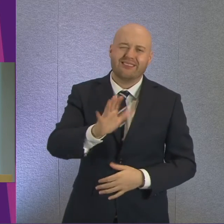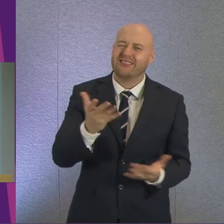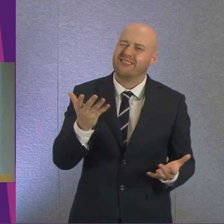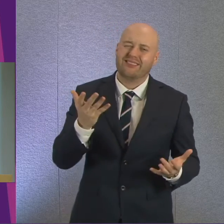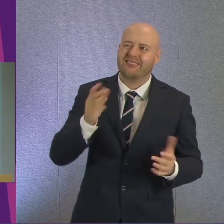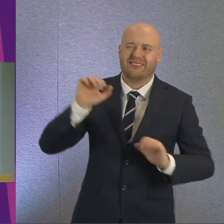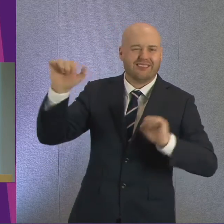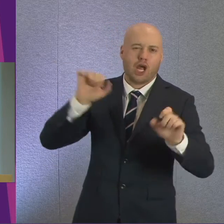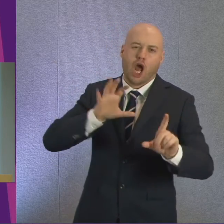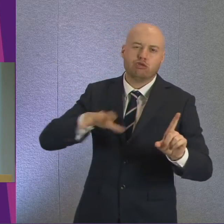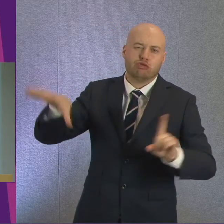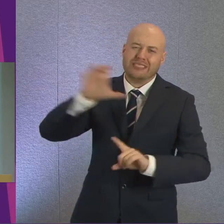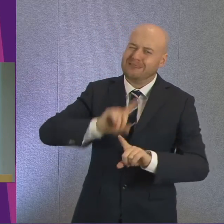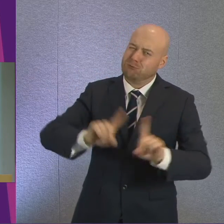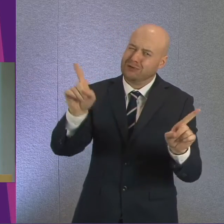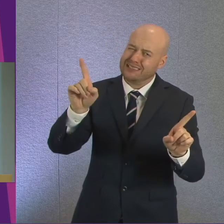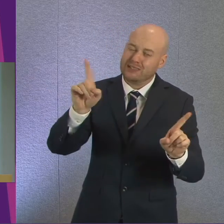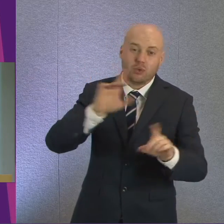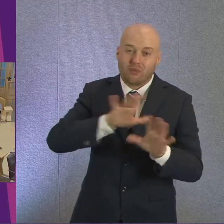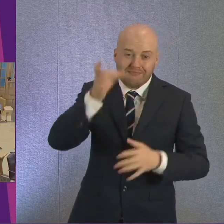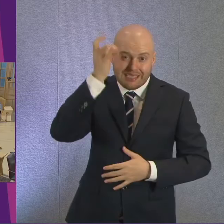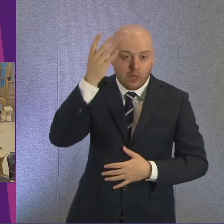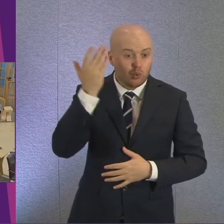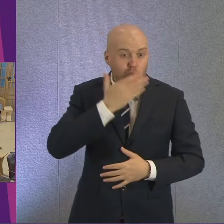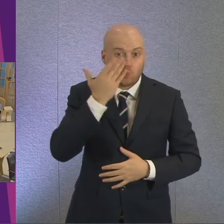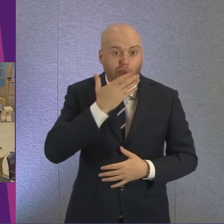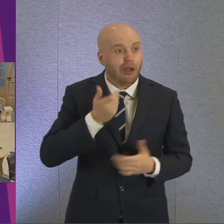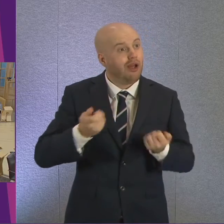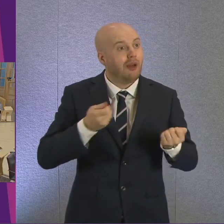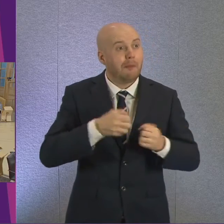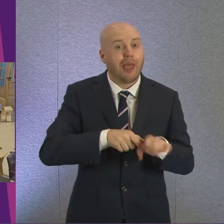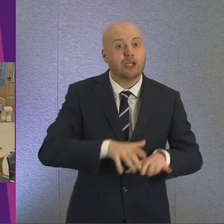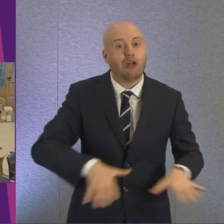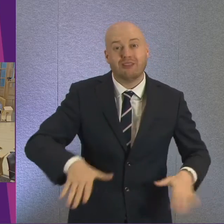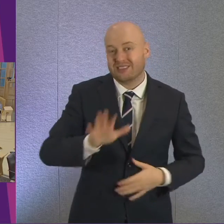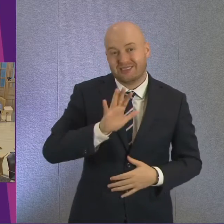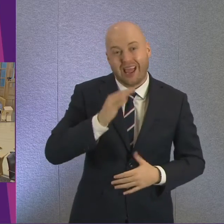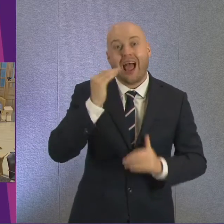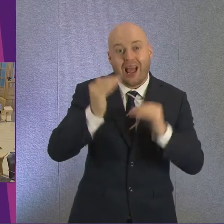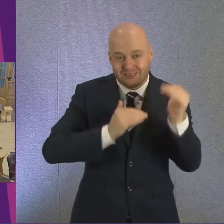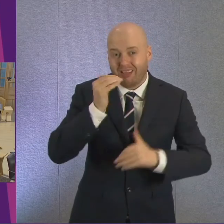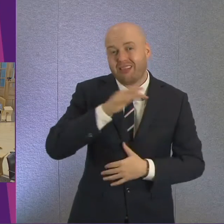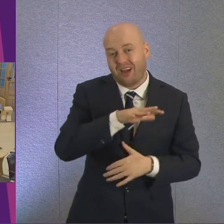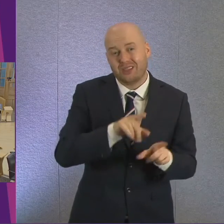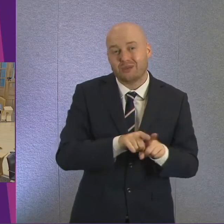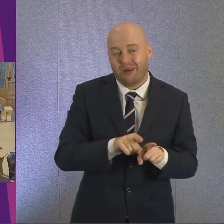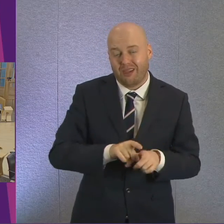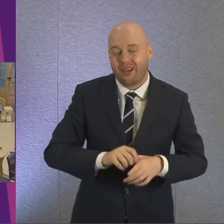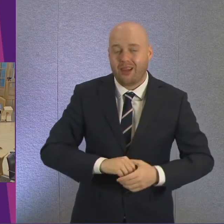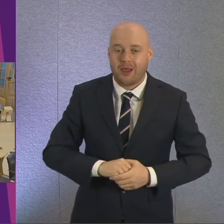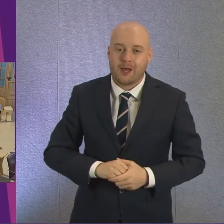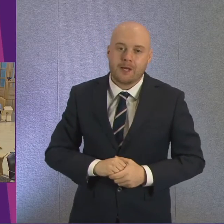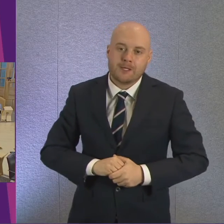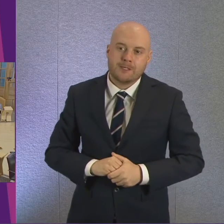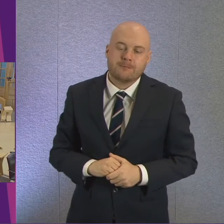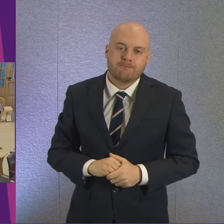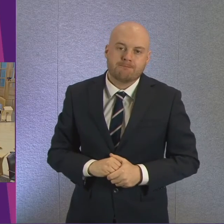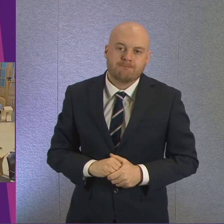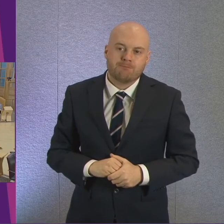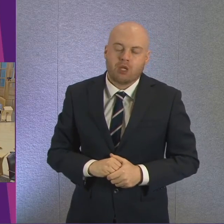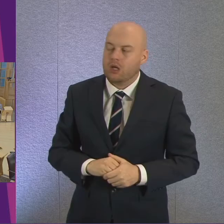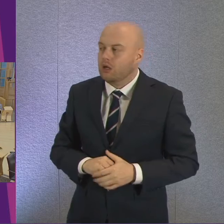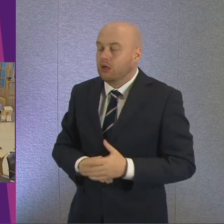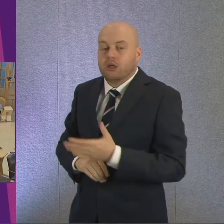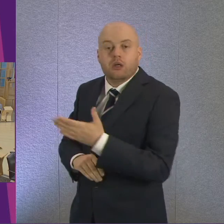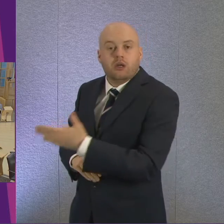in schools as well as children. Jamie Green to be followed by Neil Findlay. Thank you, Presiding Officer. Given that the Deputy First Minister stated